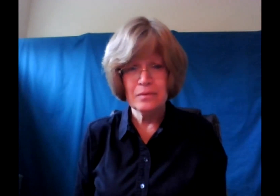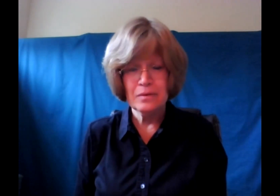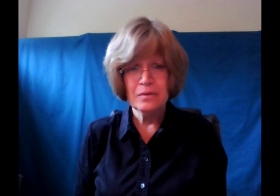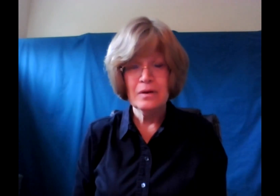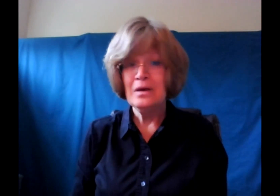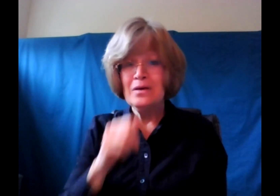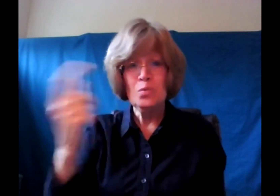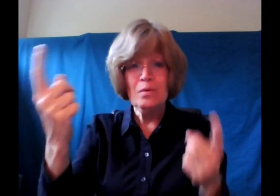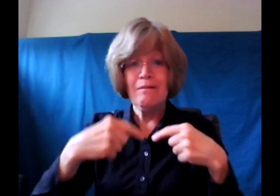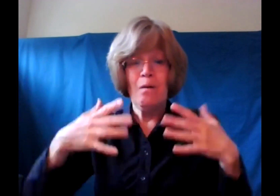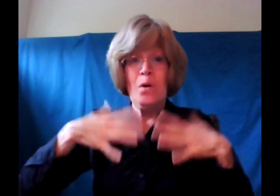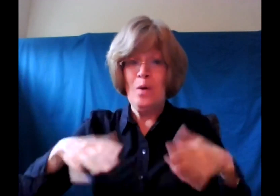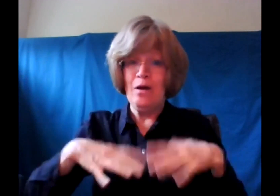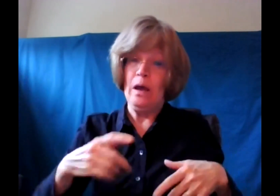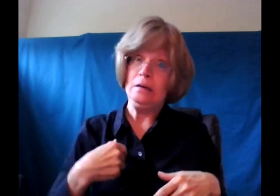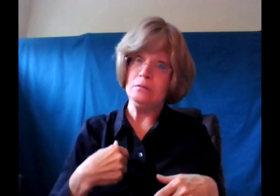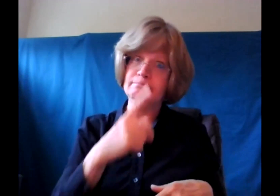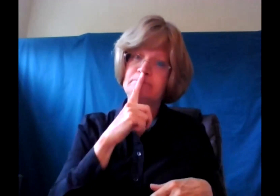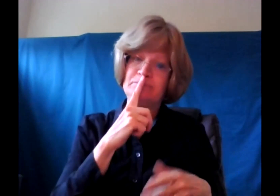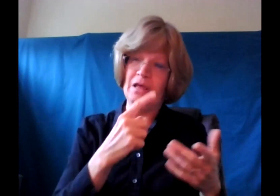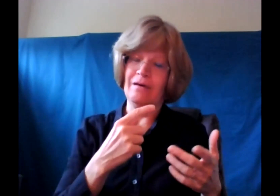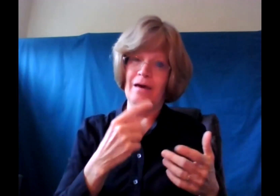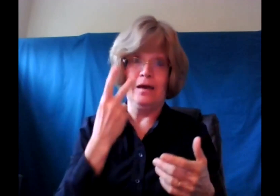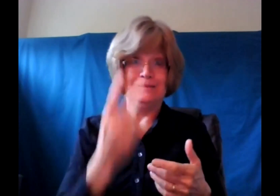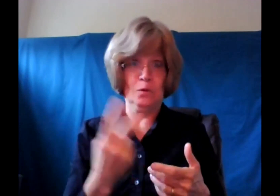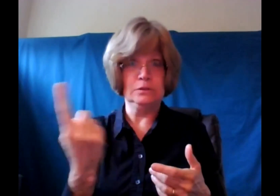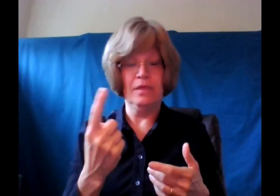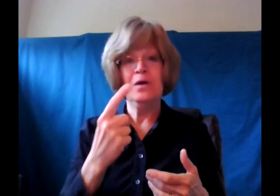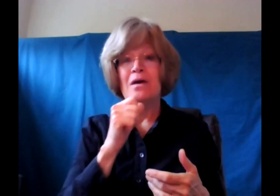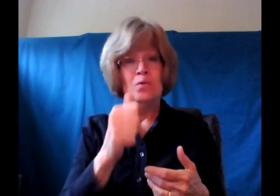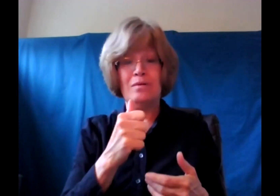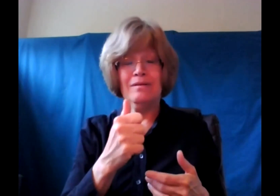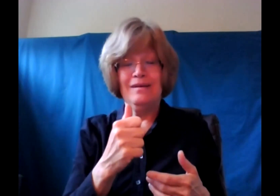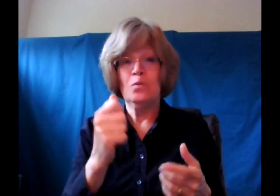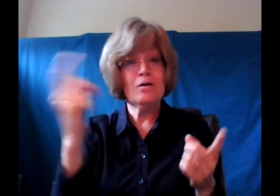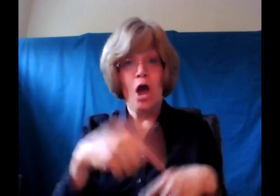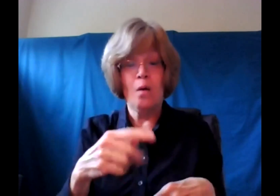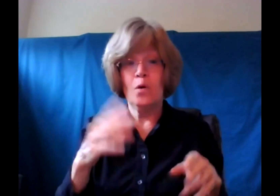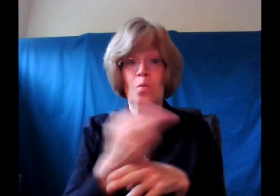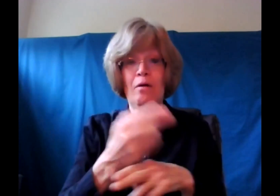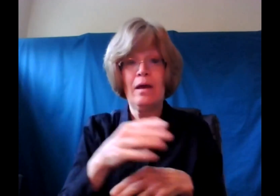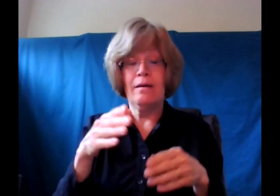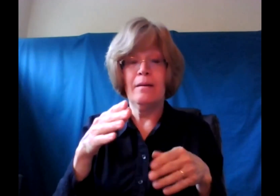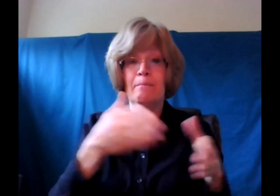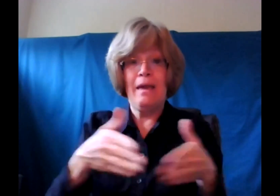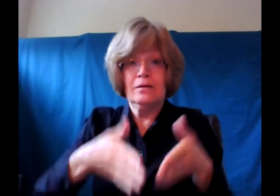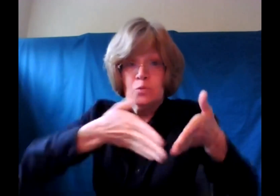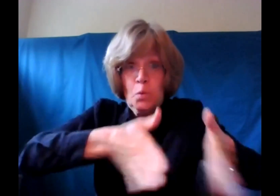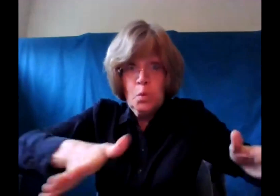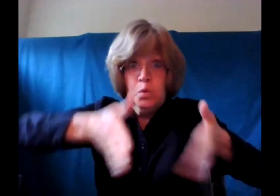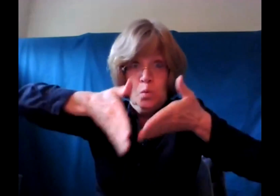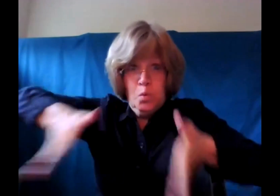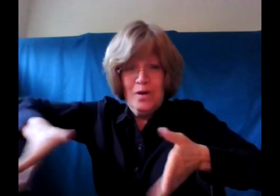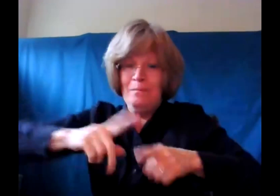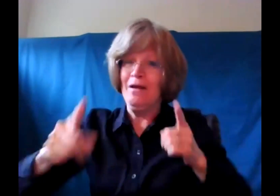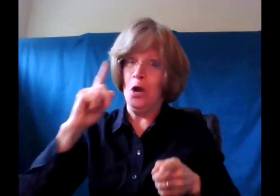You wouldn't come wearing, I was going to say this, but I saw something. You wouldn't come wearing bell bottoms. I heard bell bottoms are coming back